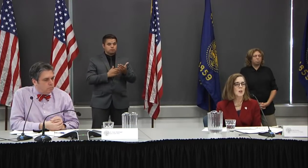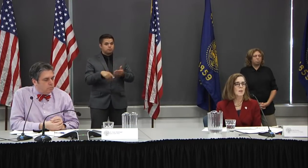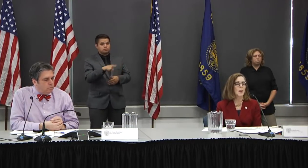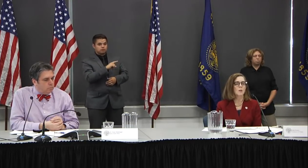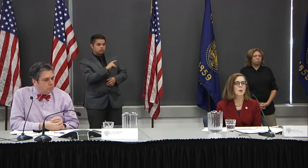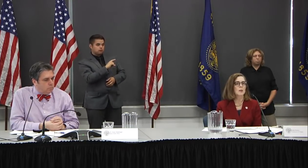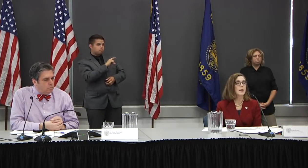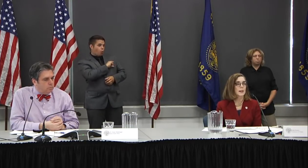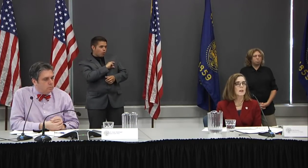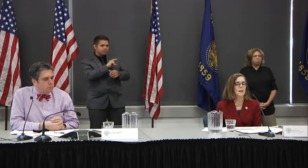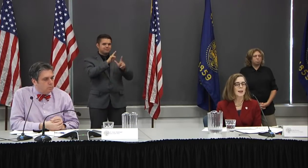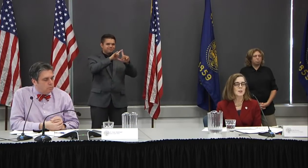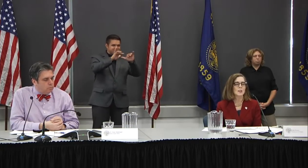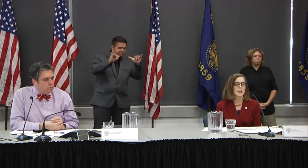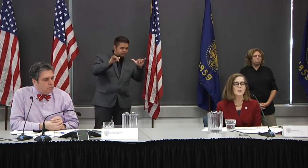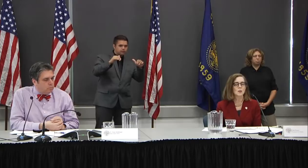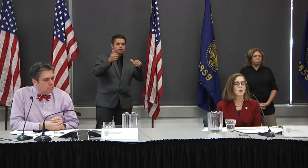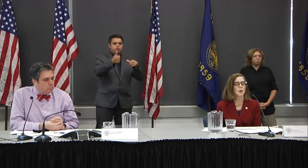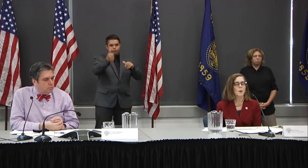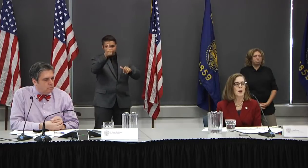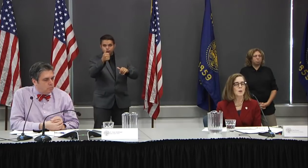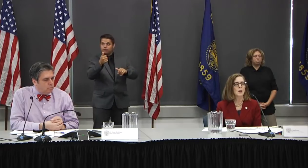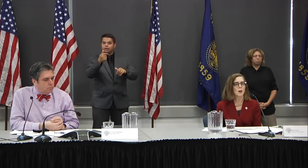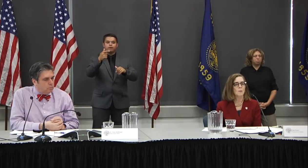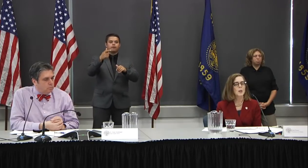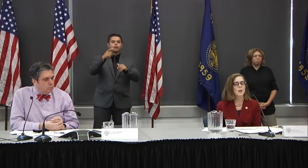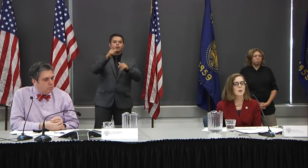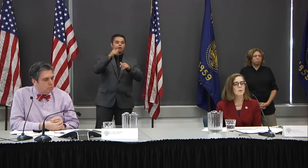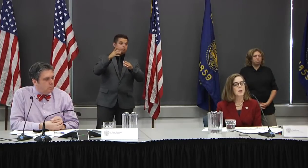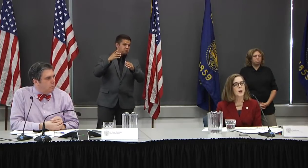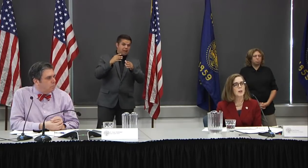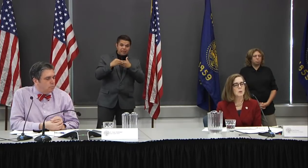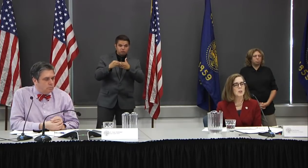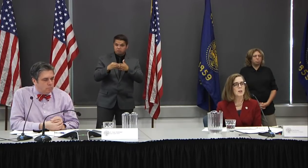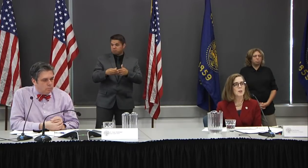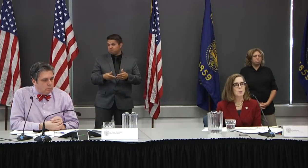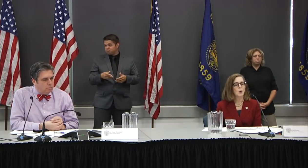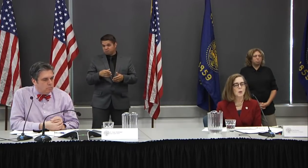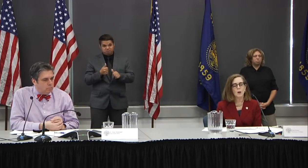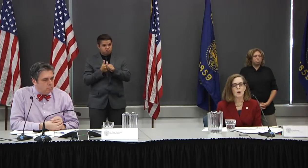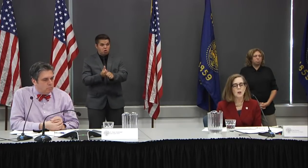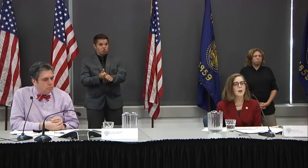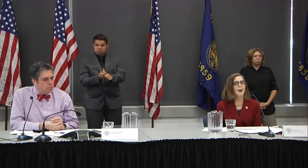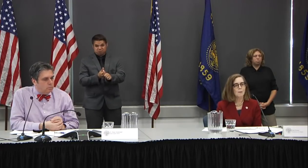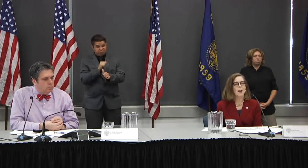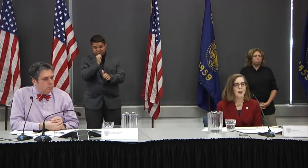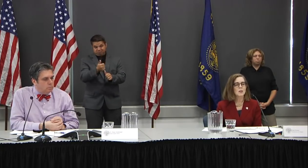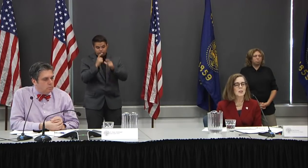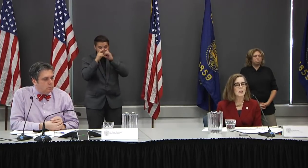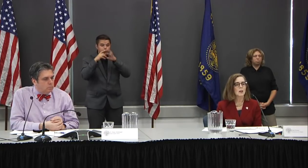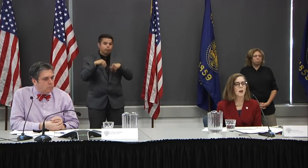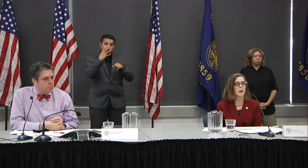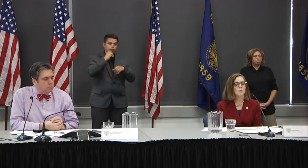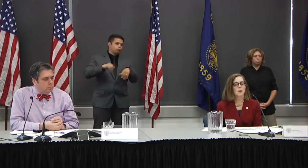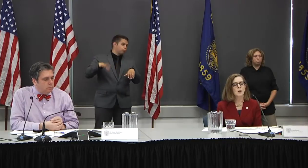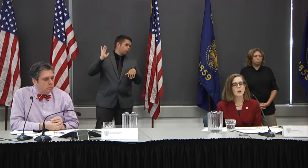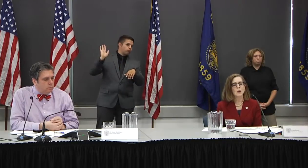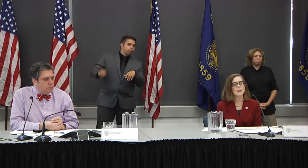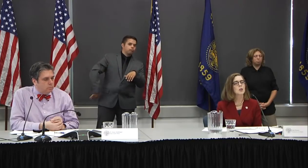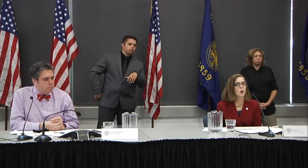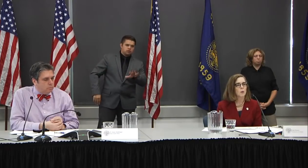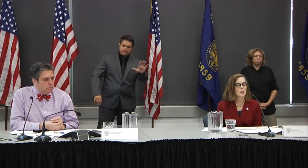officials that have been lackadaisical about complying with safety protocol. I'm asking,